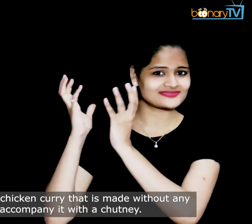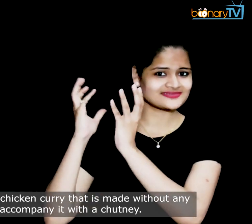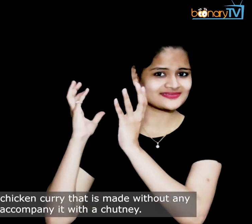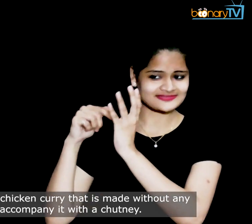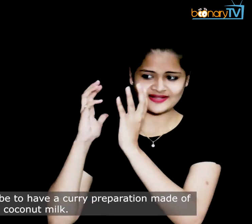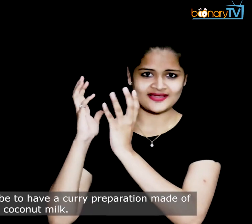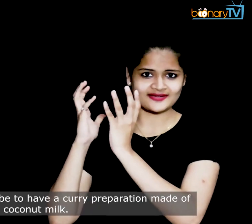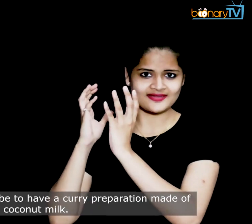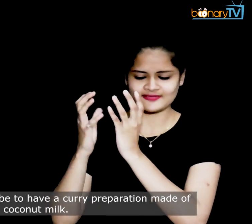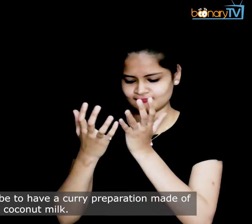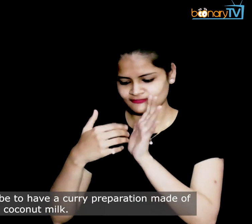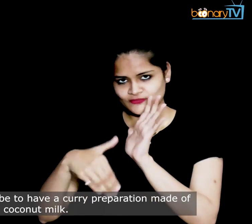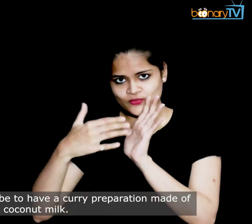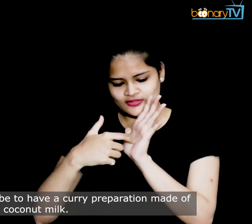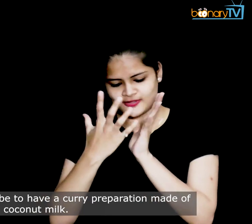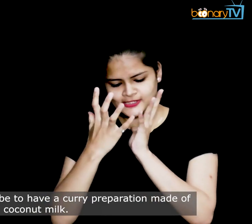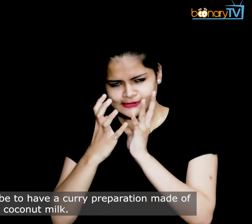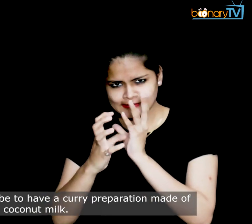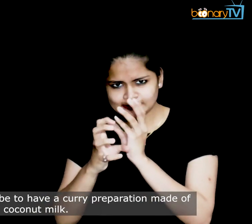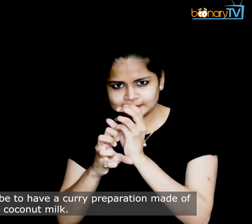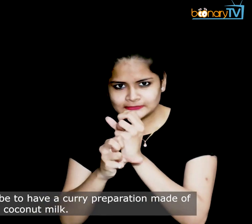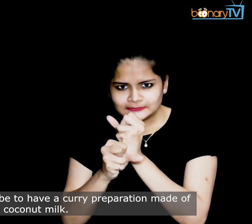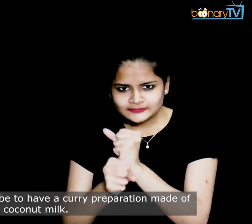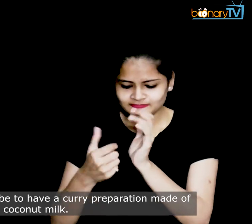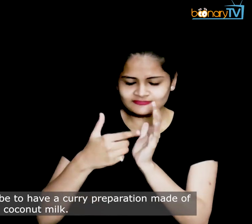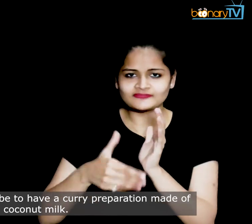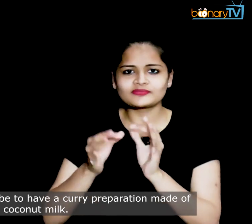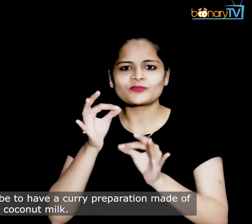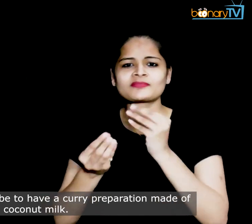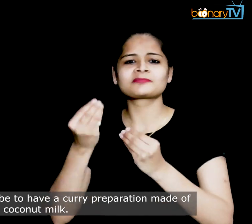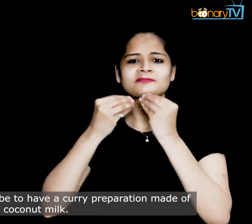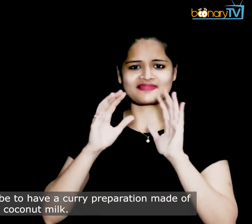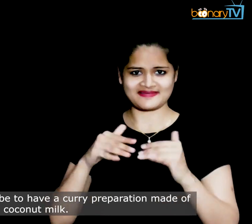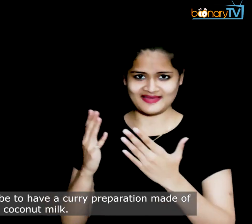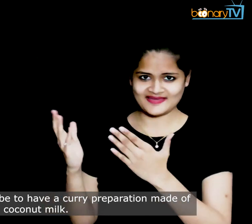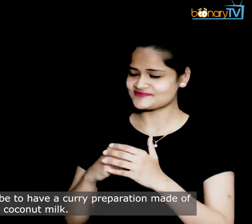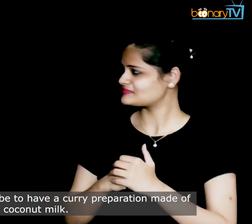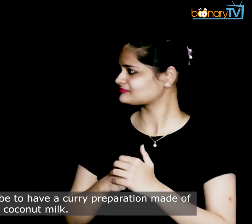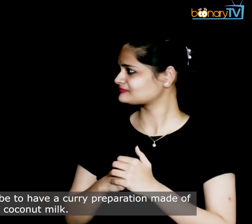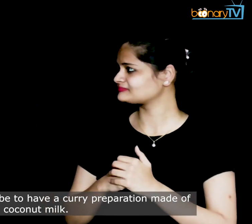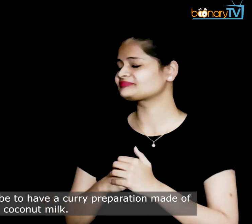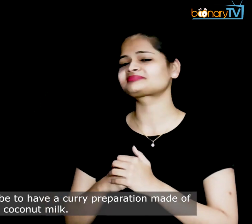another variation could be to have a curry preparation made of coconut milk